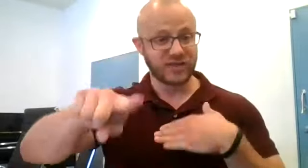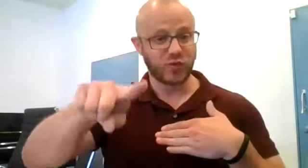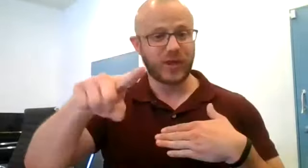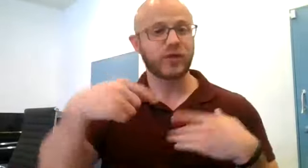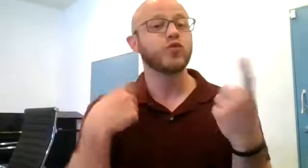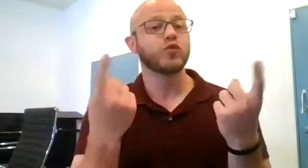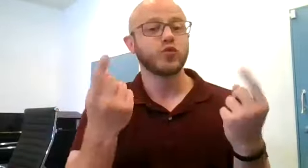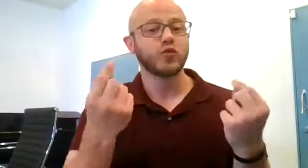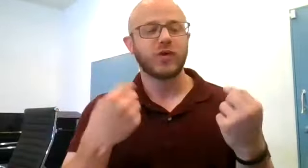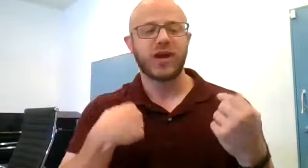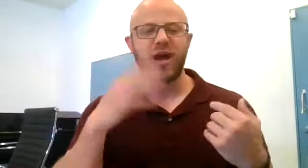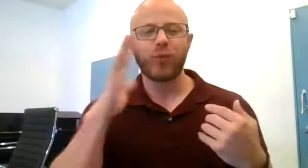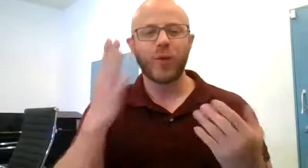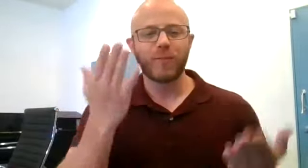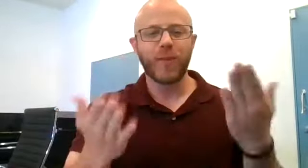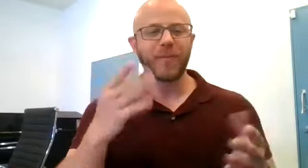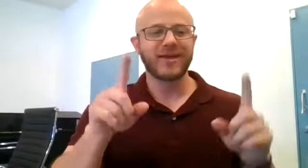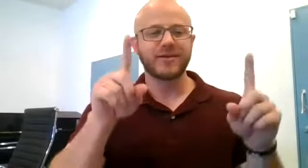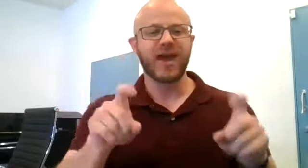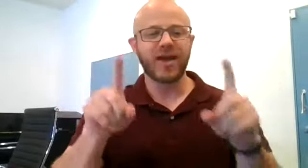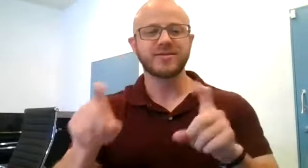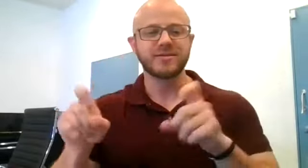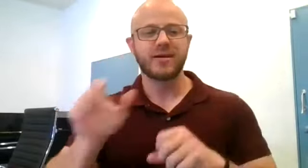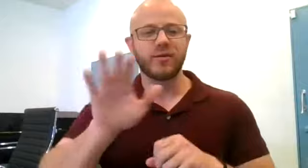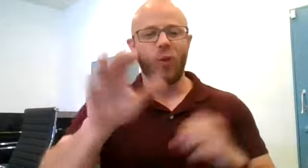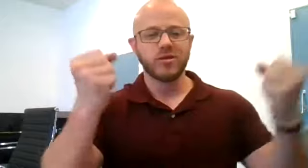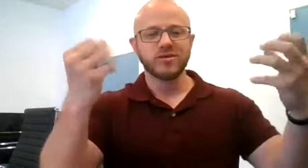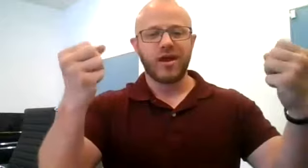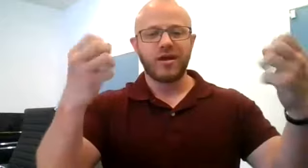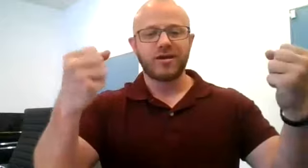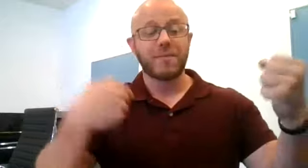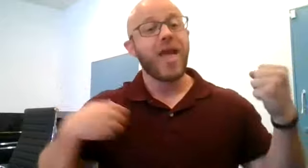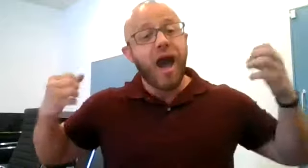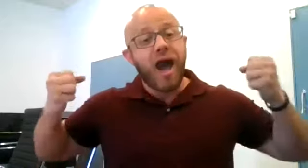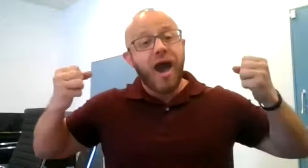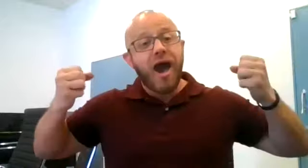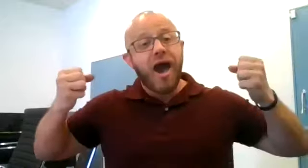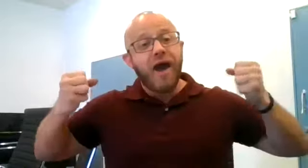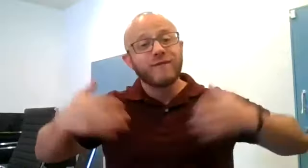Okay, I think for next week, what we'll do is maybe I'll test your signs.